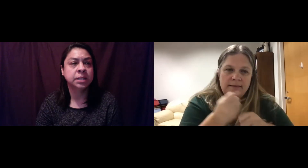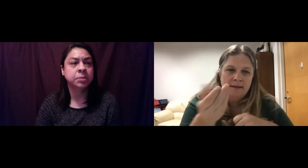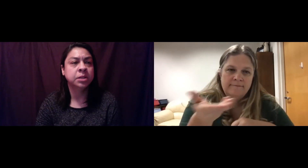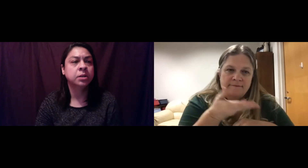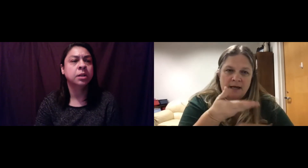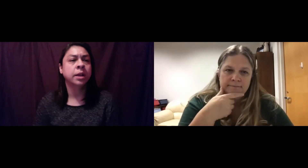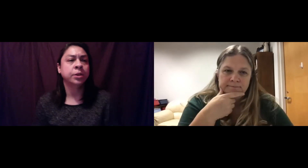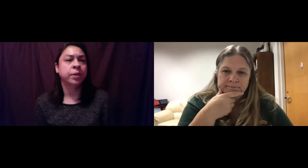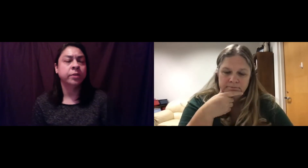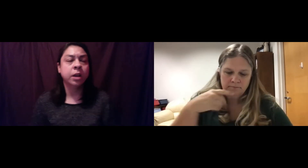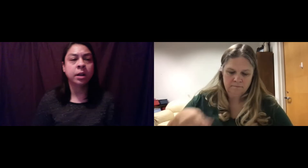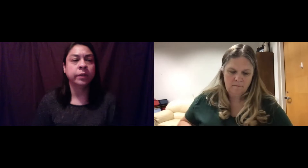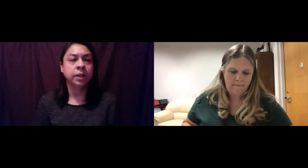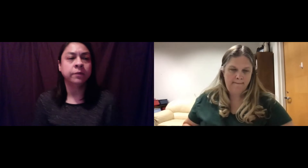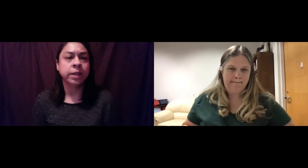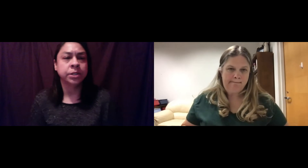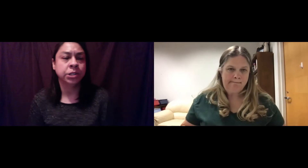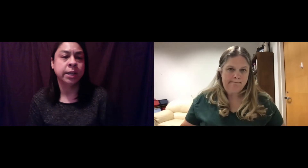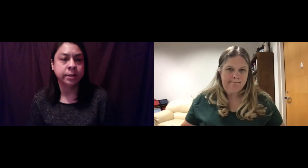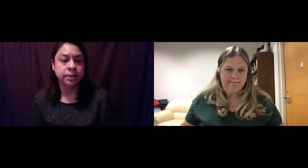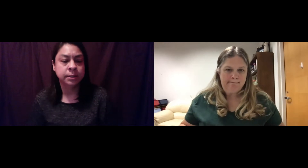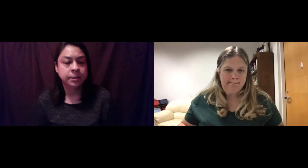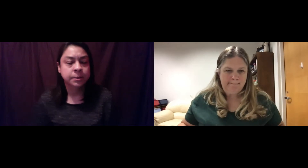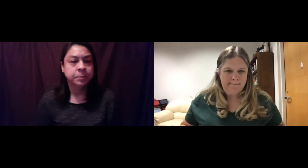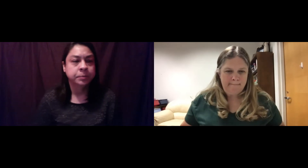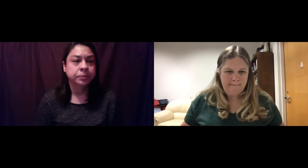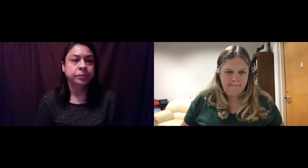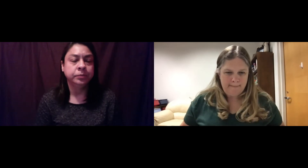It seems there are a lot who have not gotten the invite just yet.